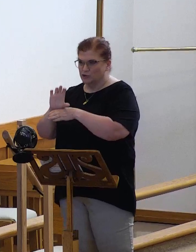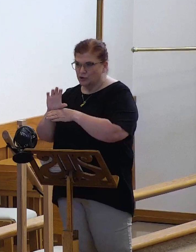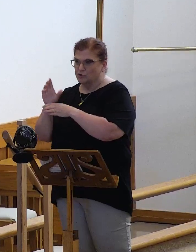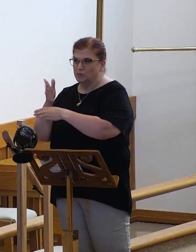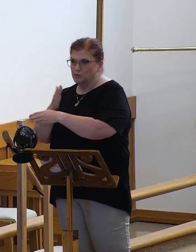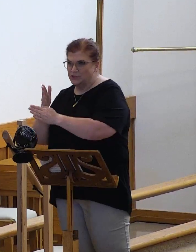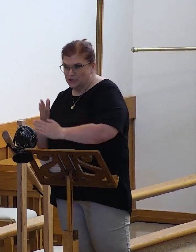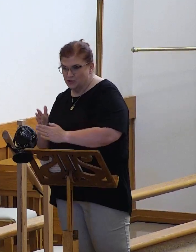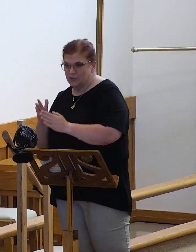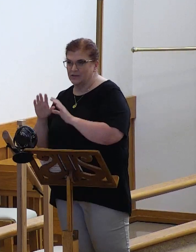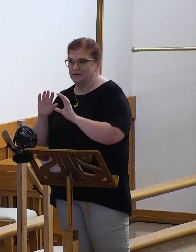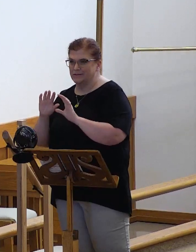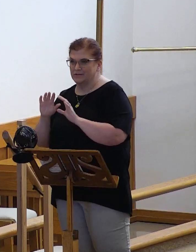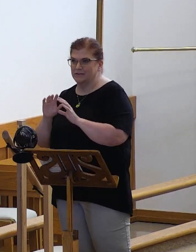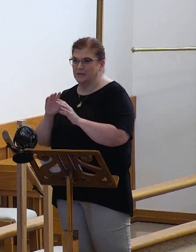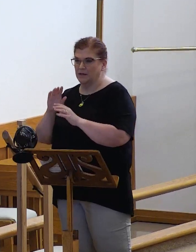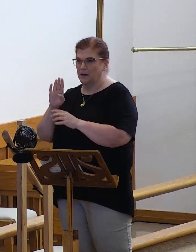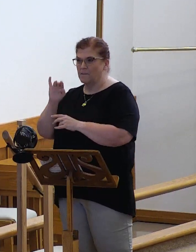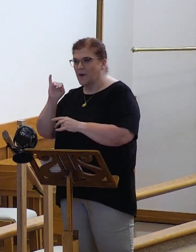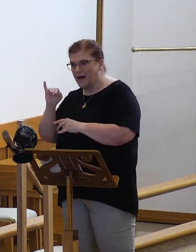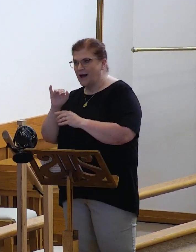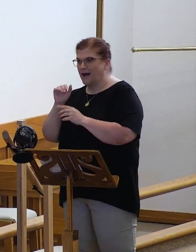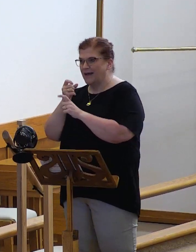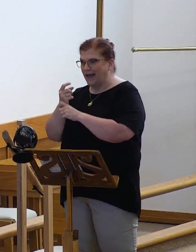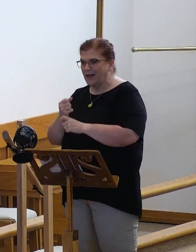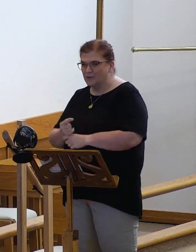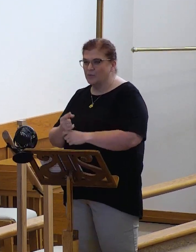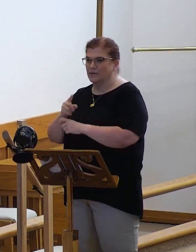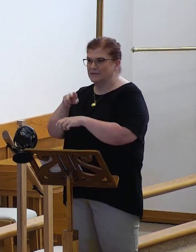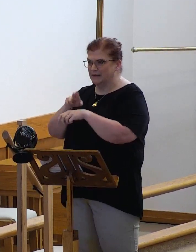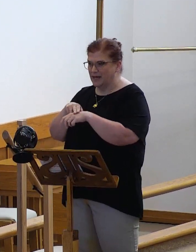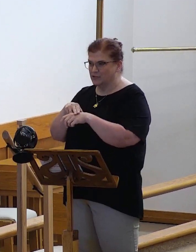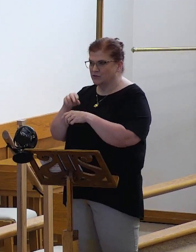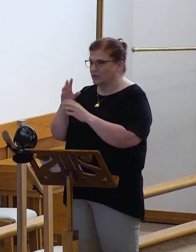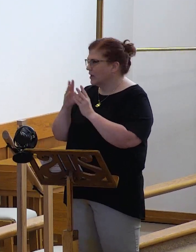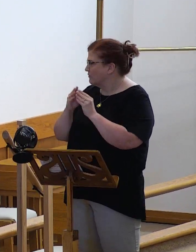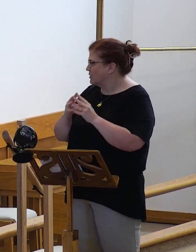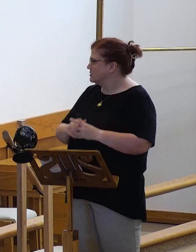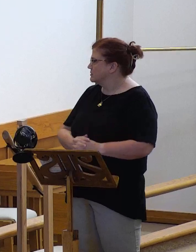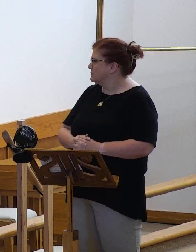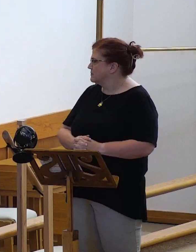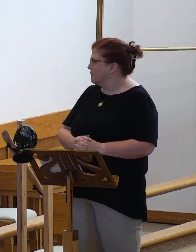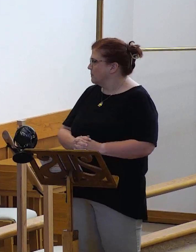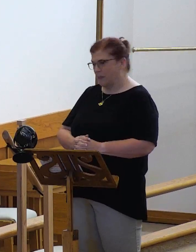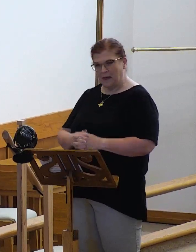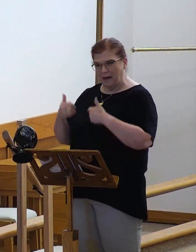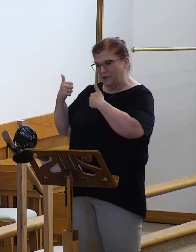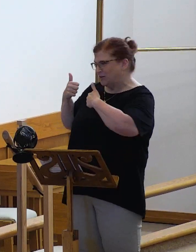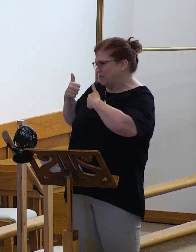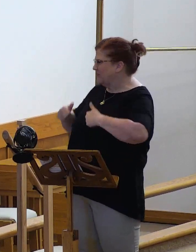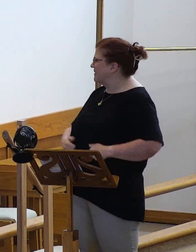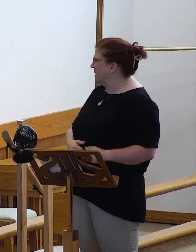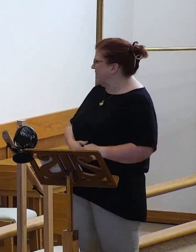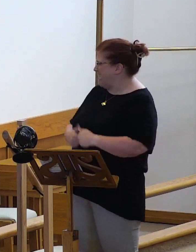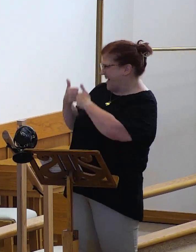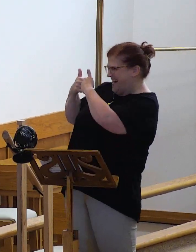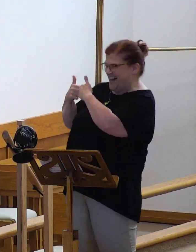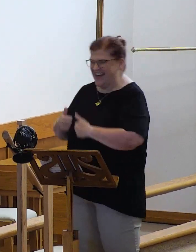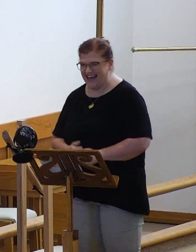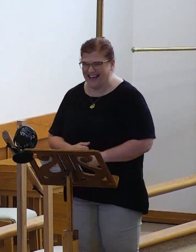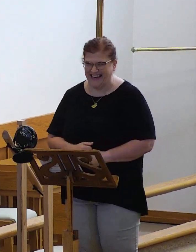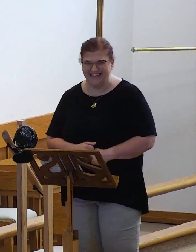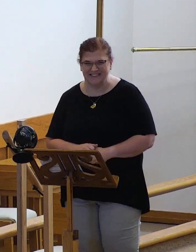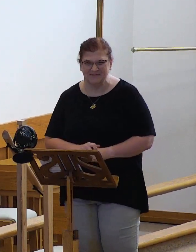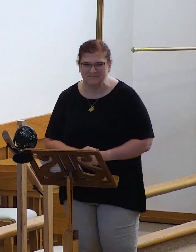Musicians biannual national conference. I'm waiting for Patty to be able to catch up on that one.